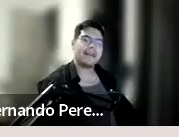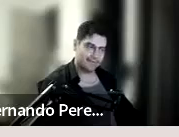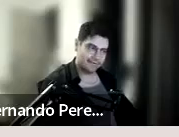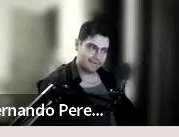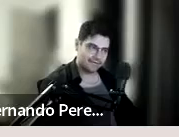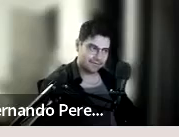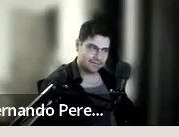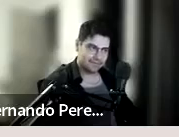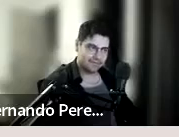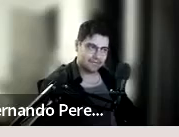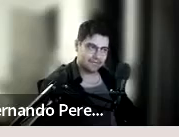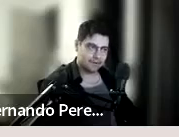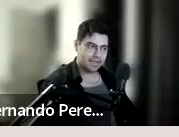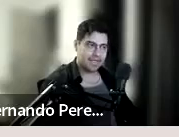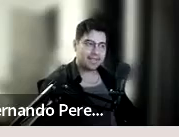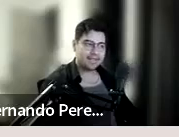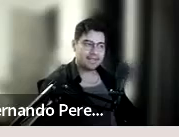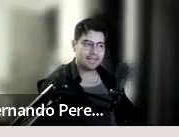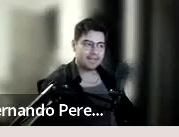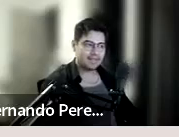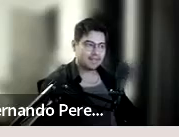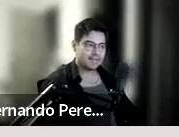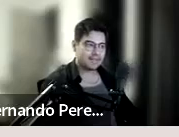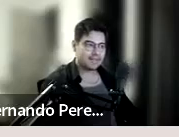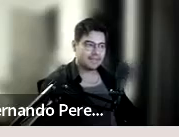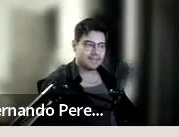have. Okay?